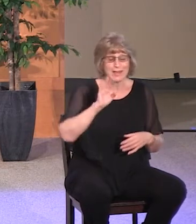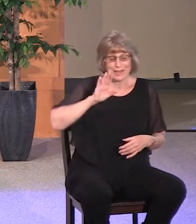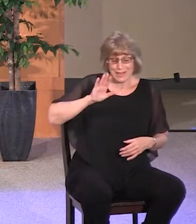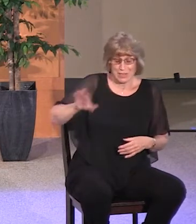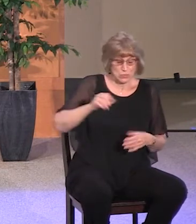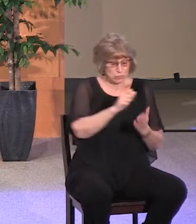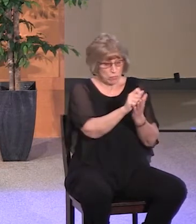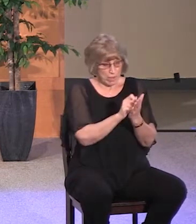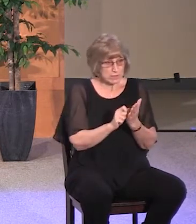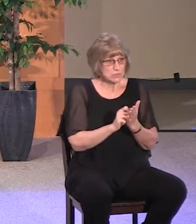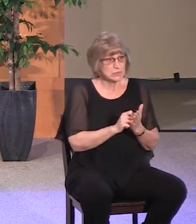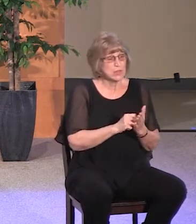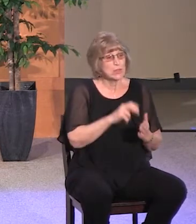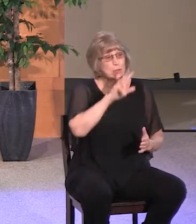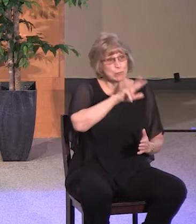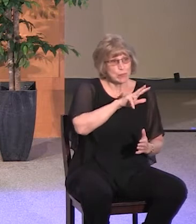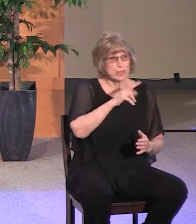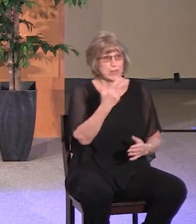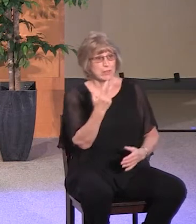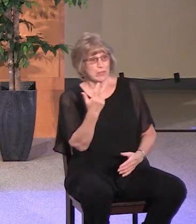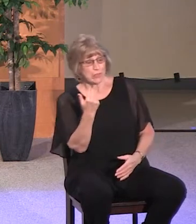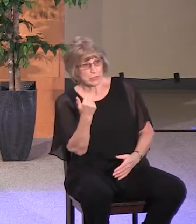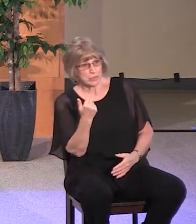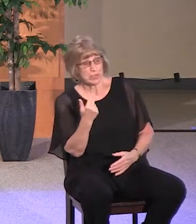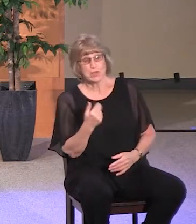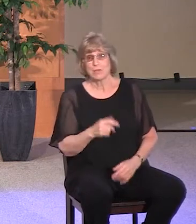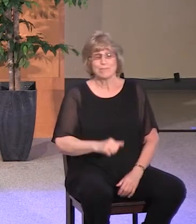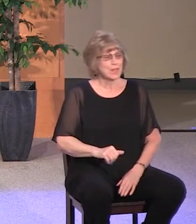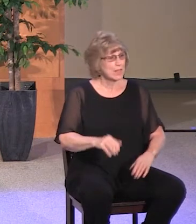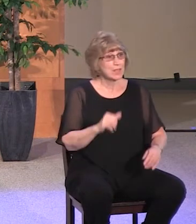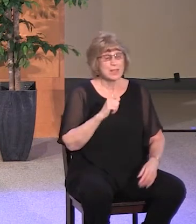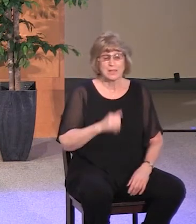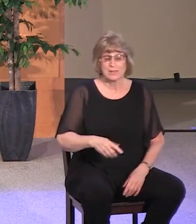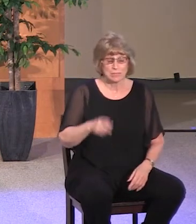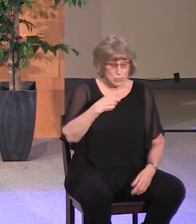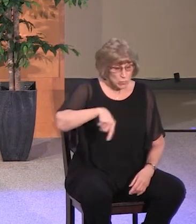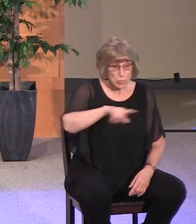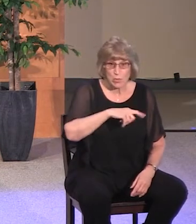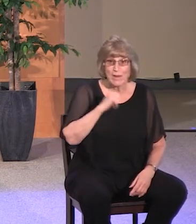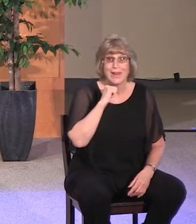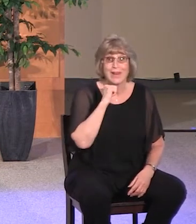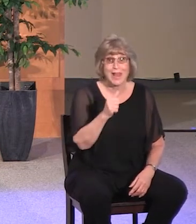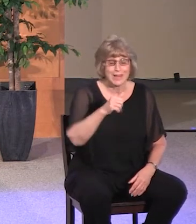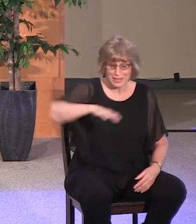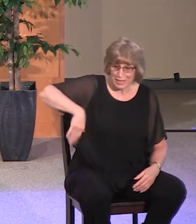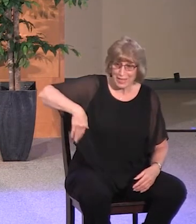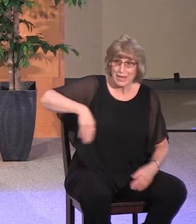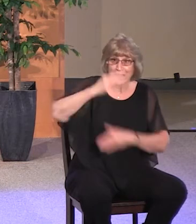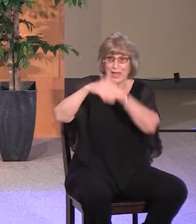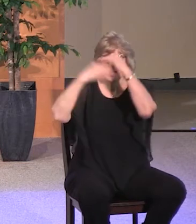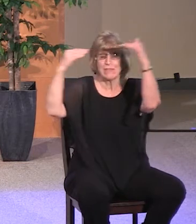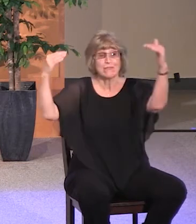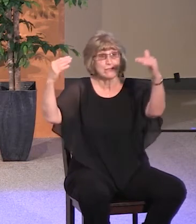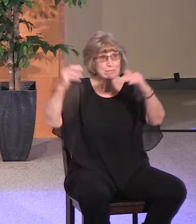which says, "No one has ascended into heaven but he who descended from heaven, the Son of Man." And I have to tell you, when I first